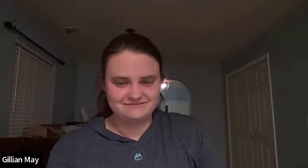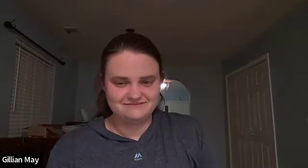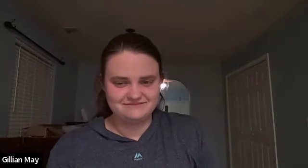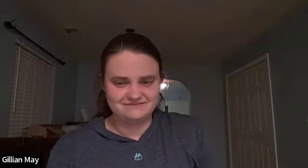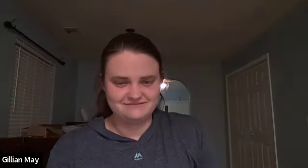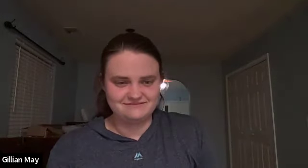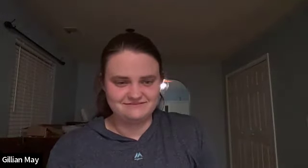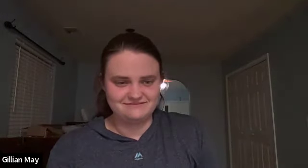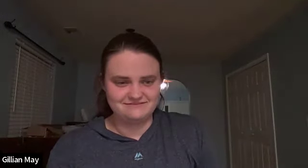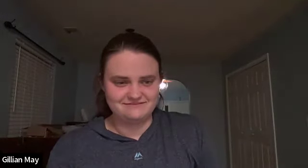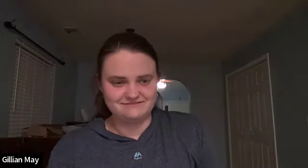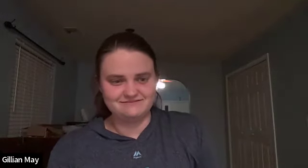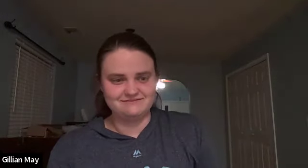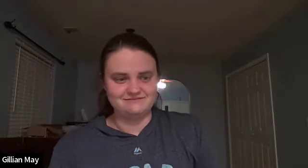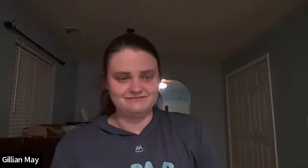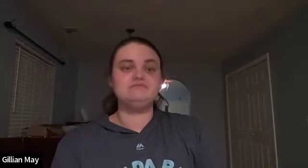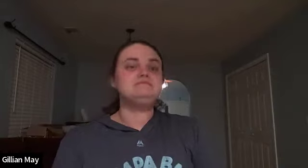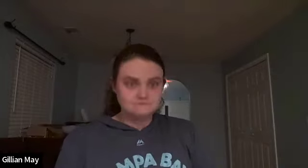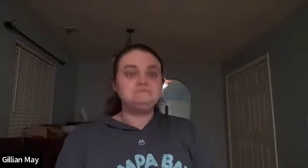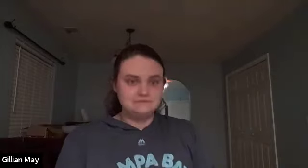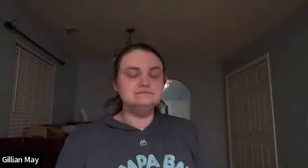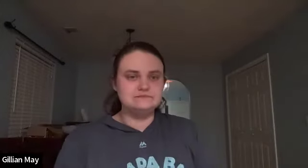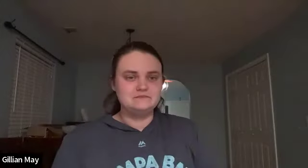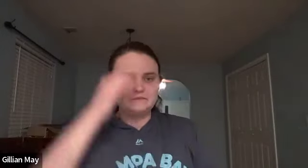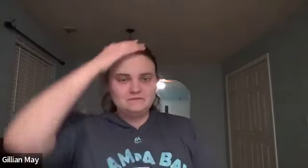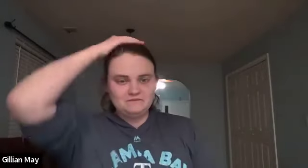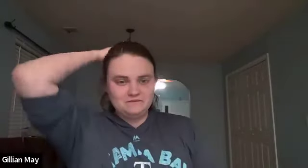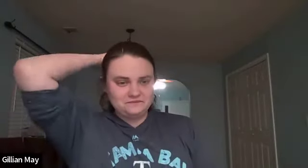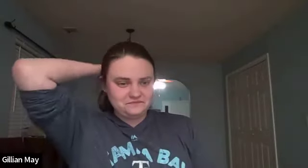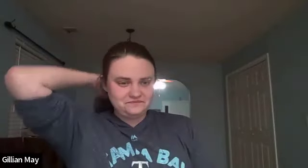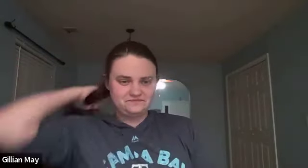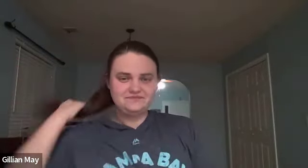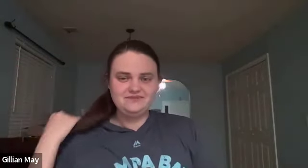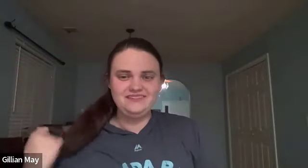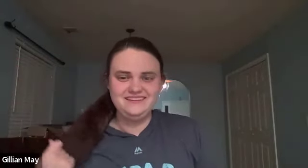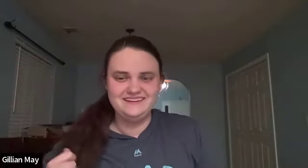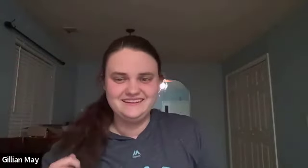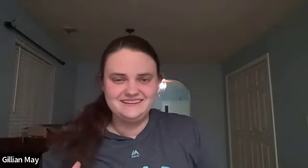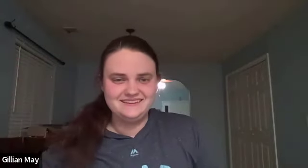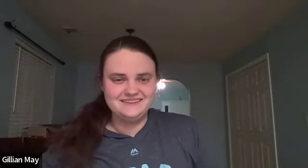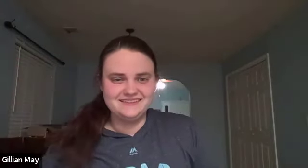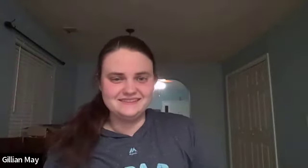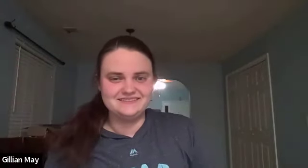that that is not how people talk in daily life. And Gillian will sign for us. sometimes, like she signs in